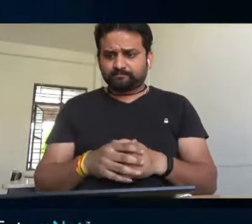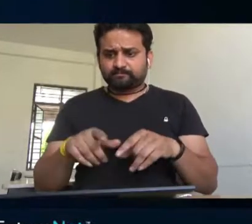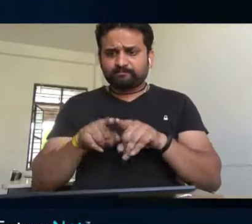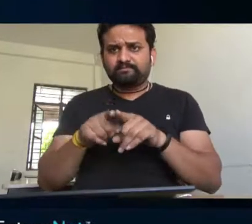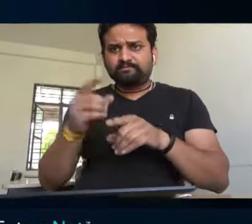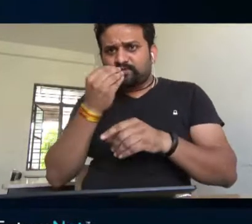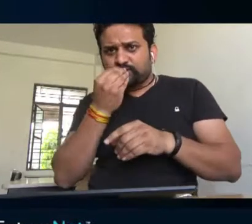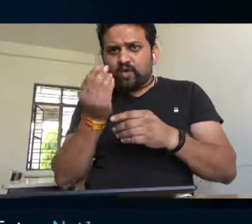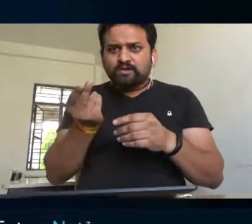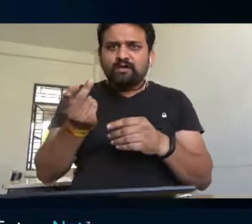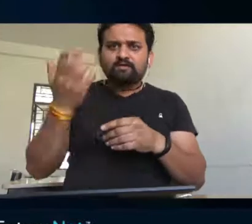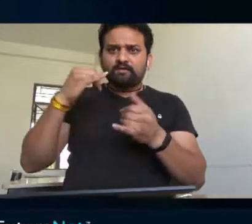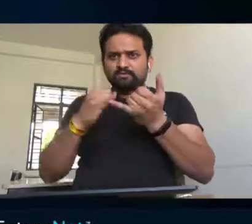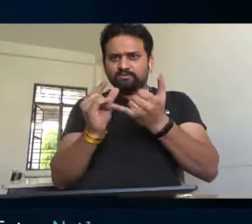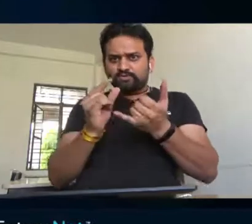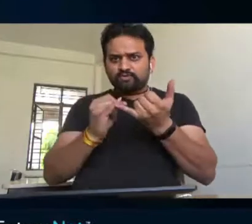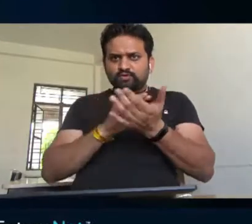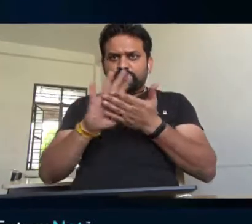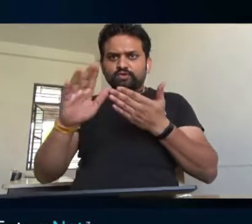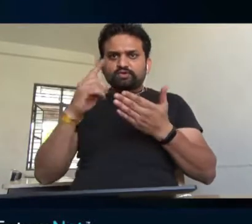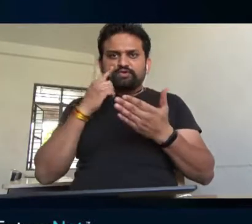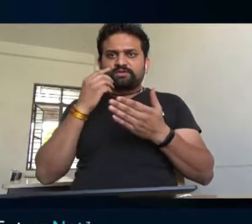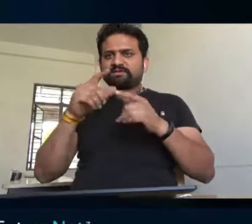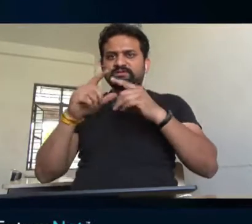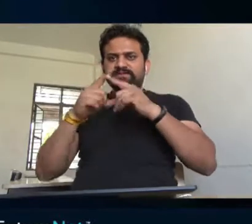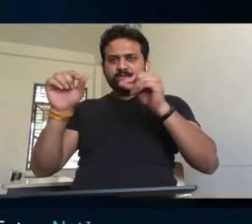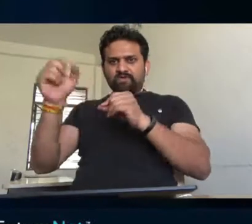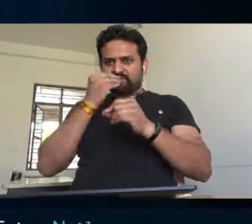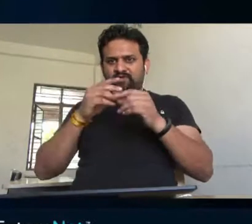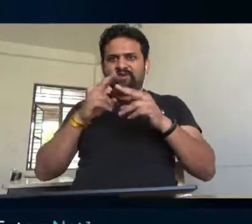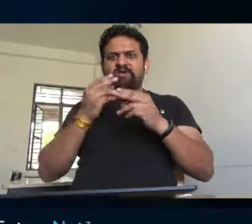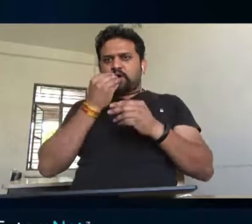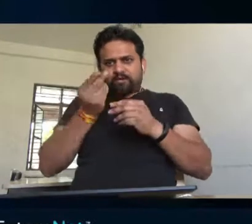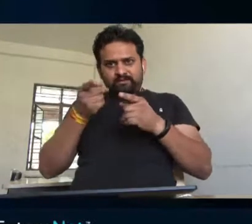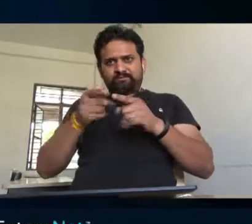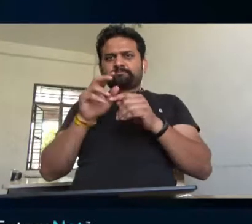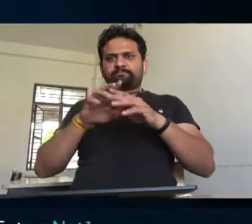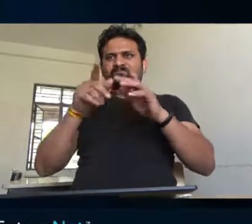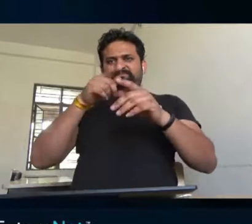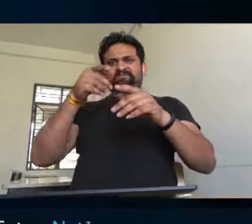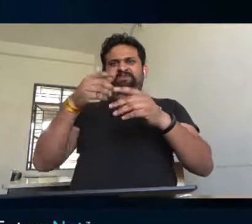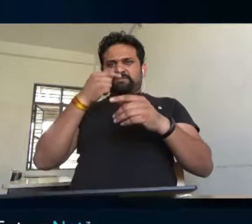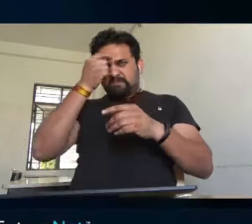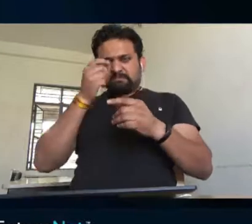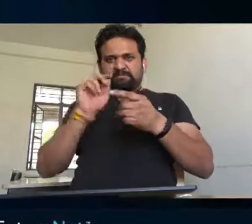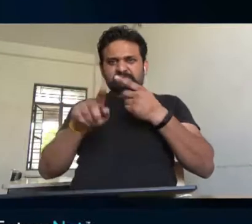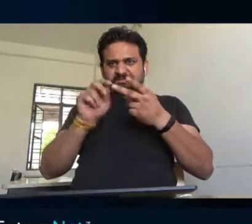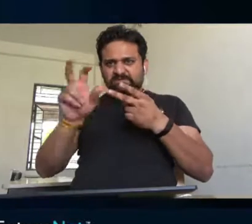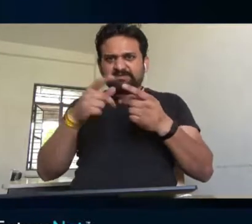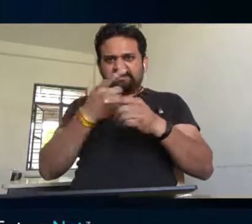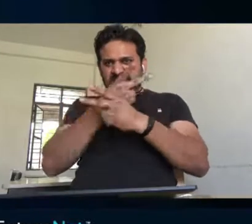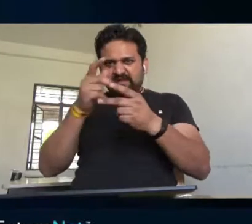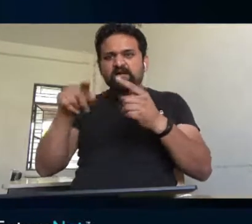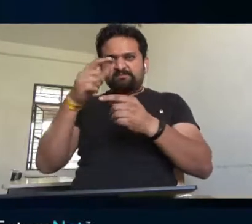the most easy way, and maybe also in the most cheapest way. Other way with what we are doing here in Wrocław is